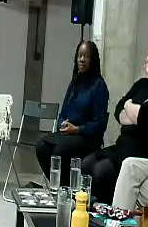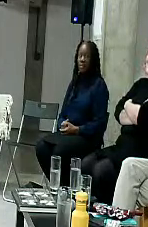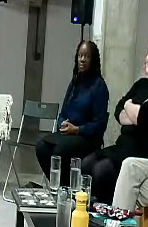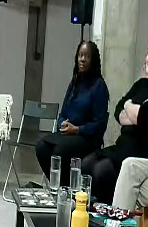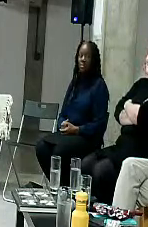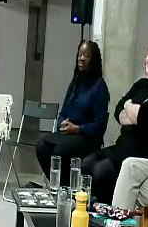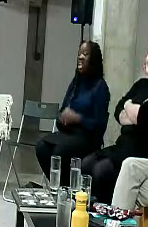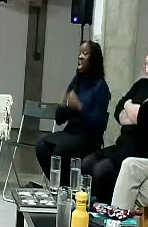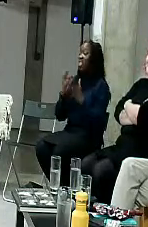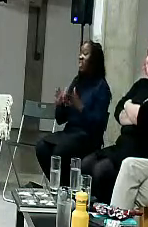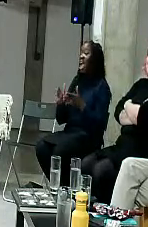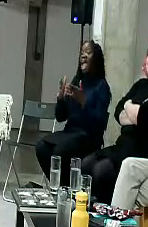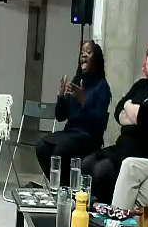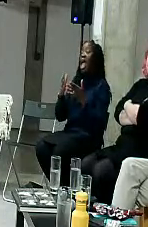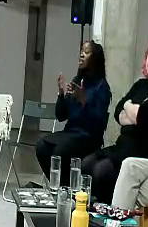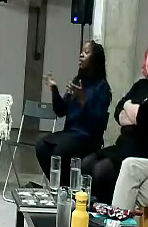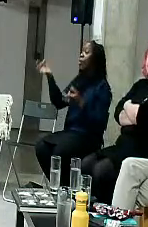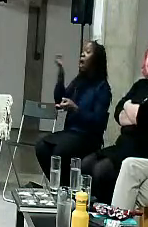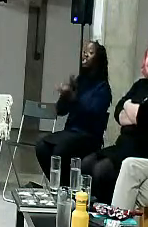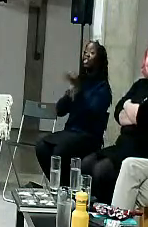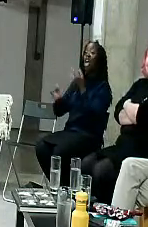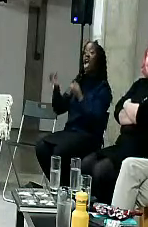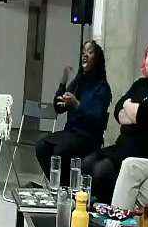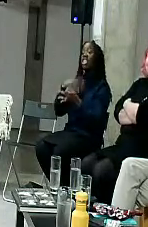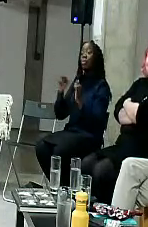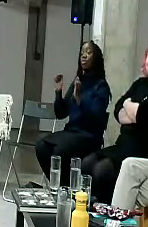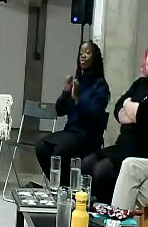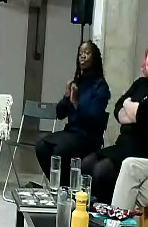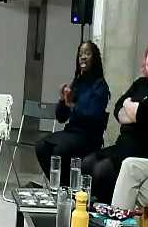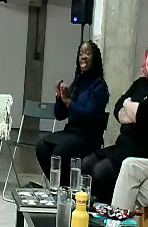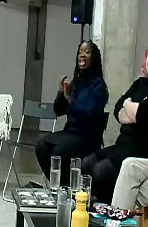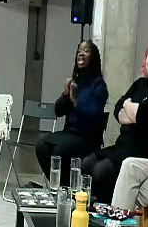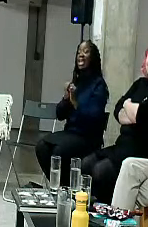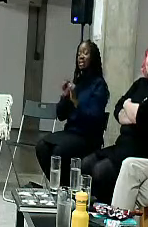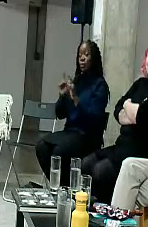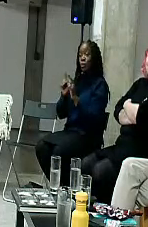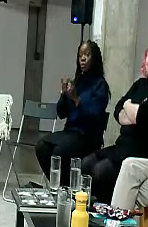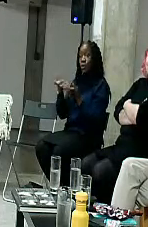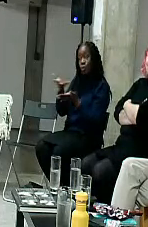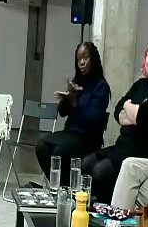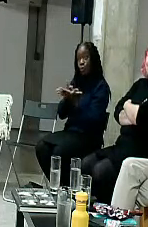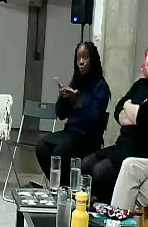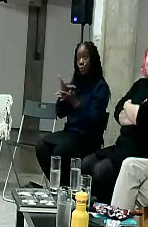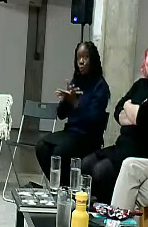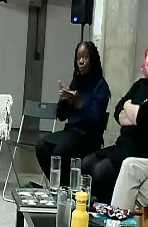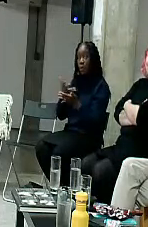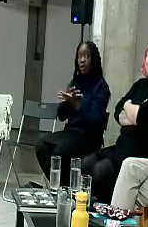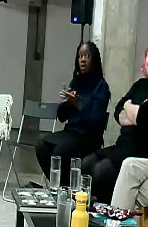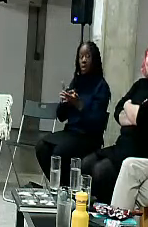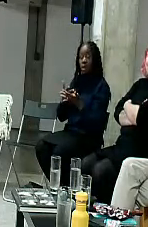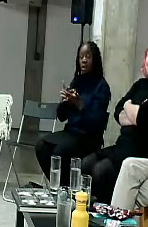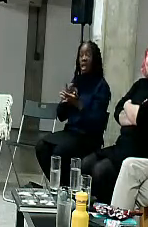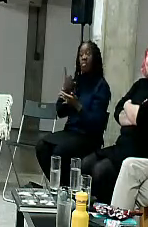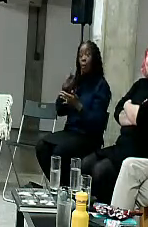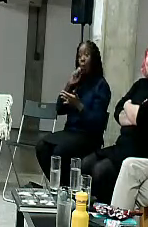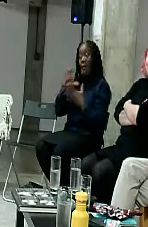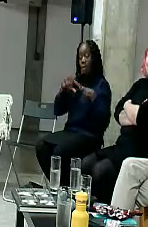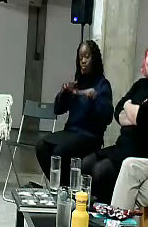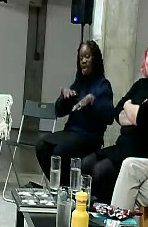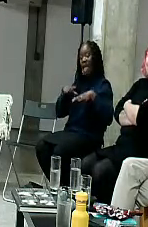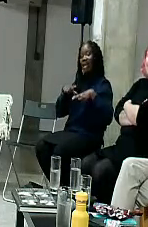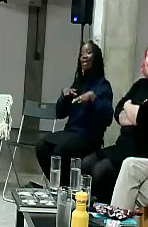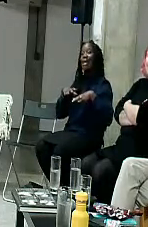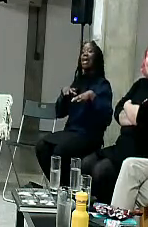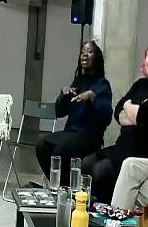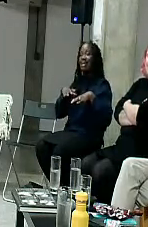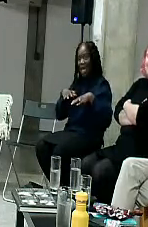very broad kind of questions that we've all agreed together, and some conversation. We'll have a break, and then